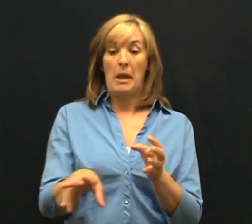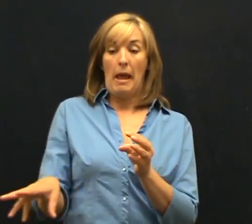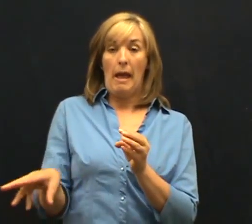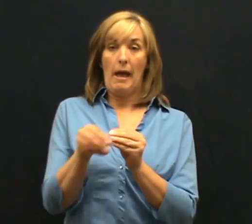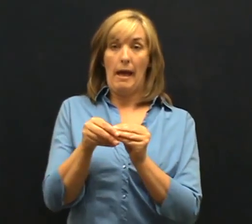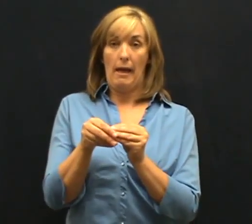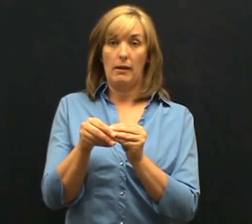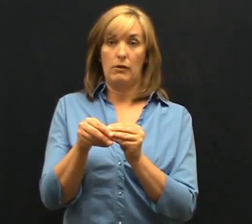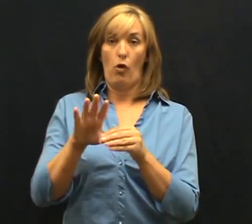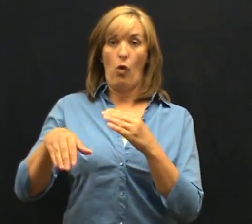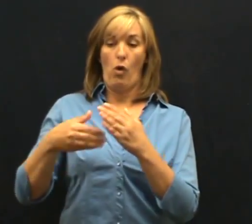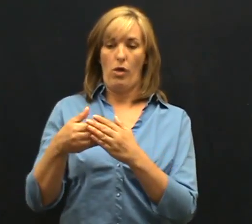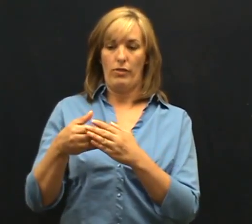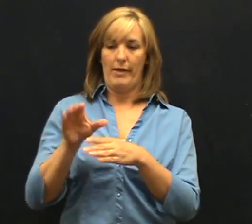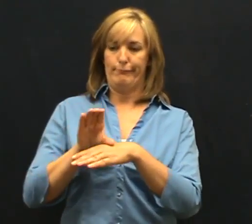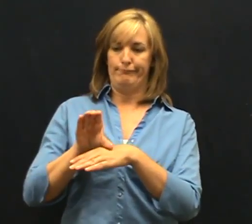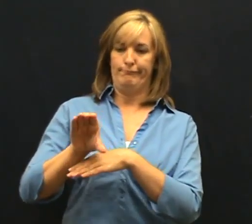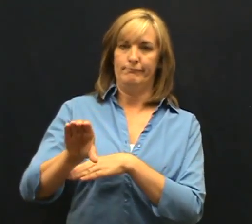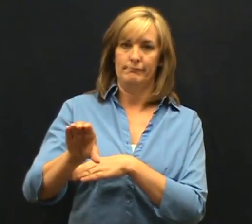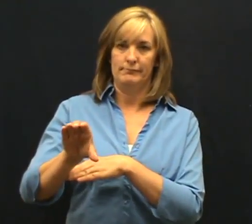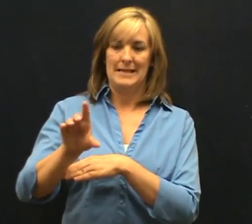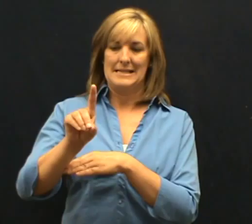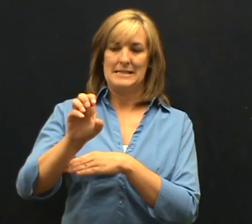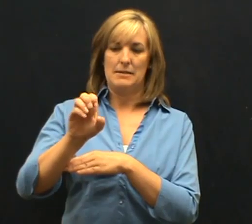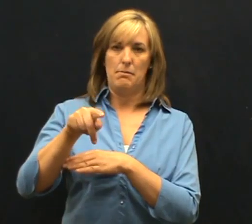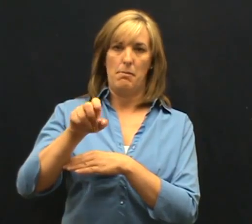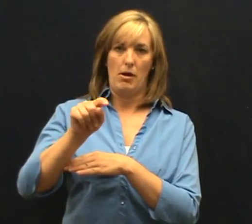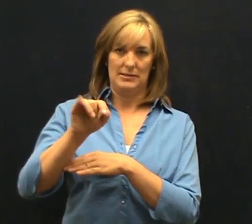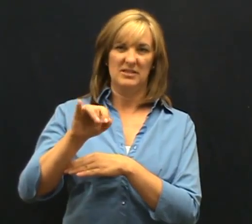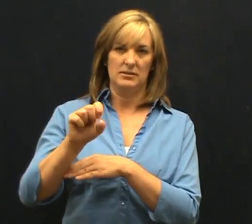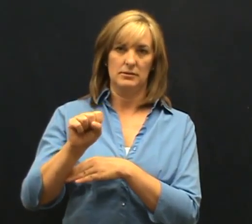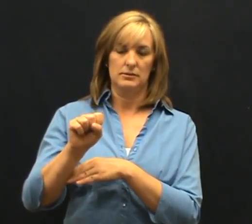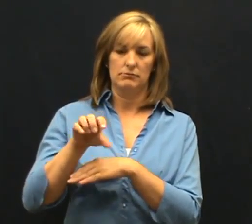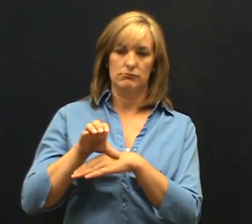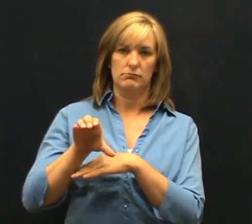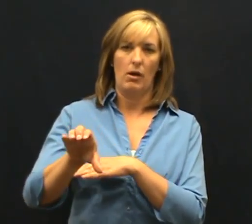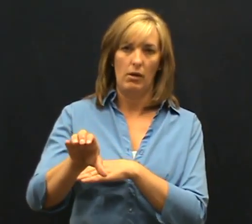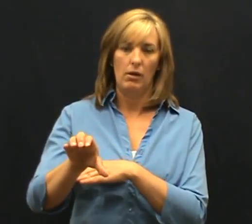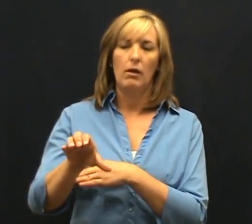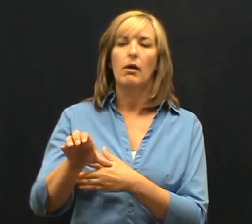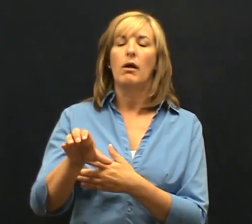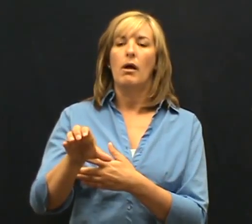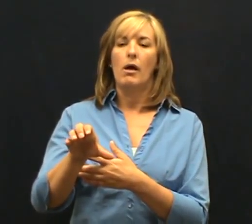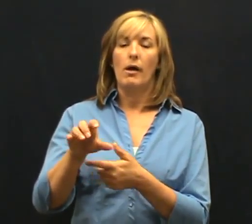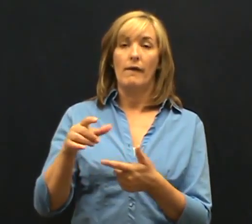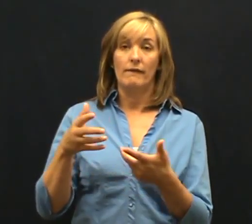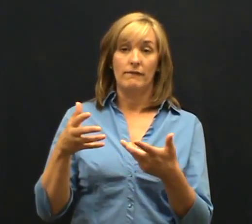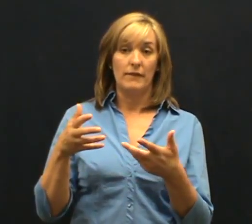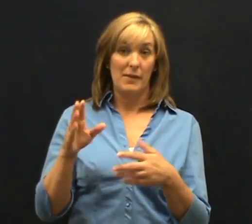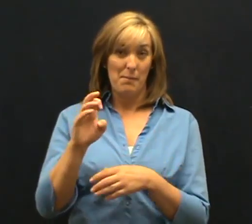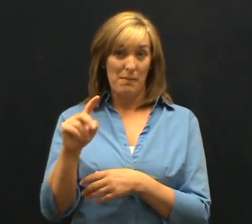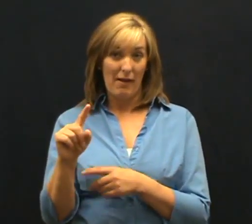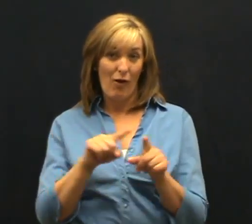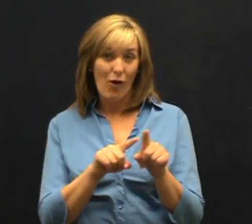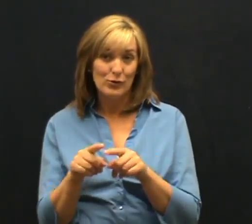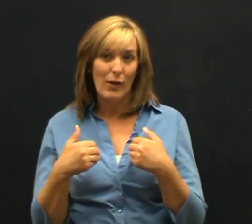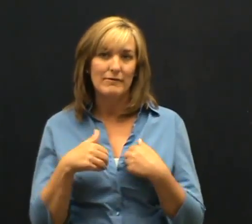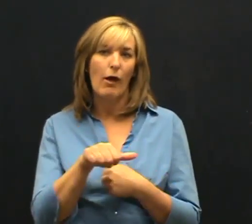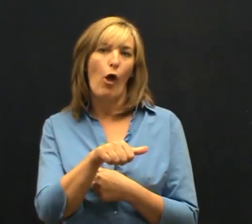made, that made it to the bank before the end of the month. And then the bank usually has other things on that statement that you might not